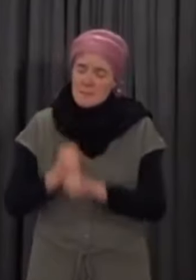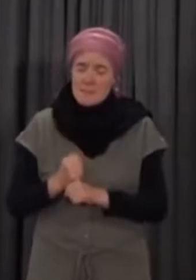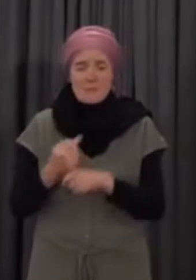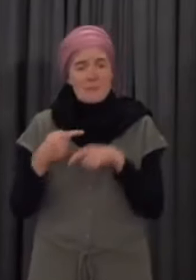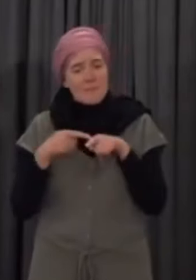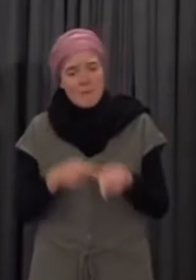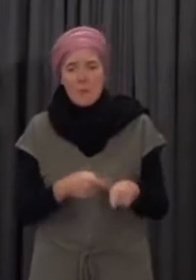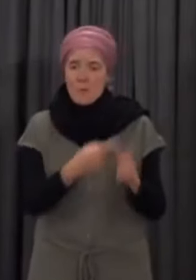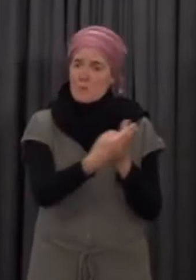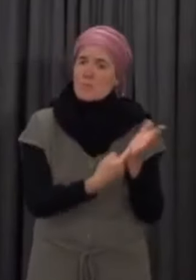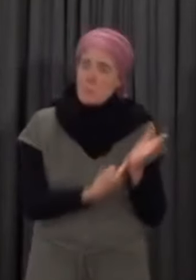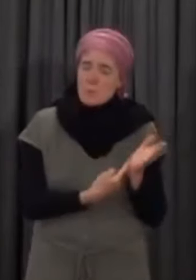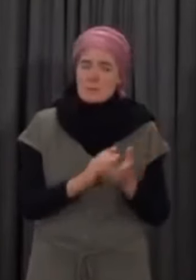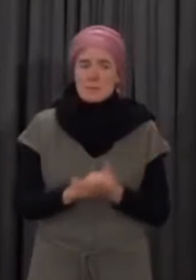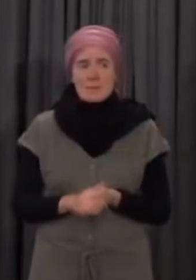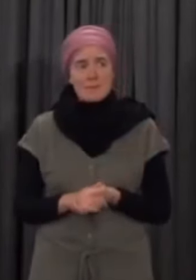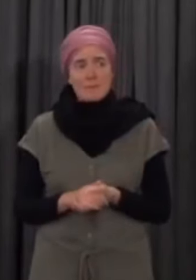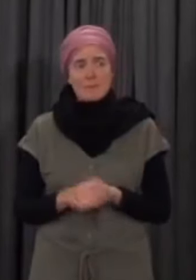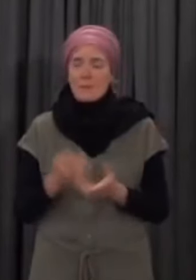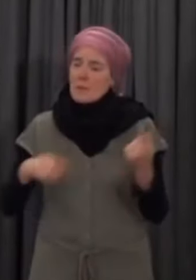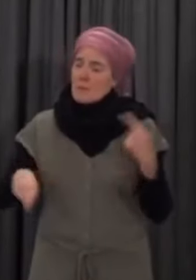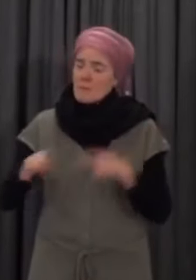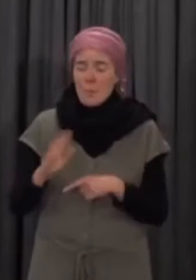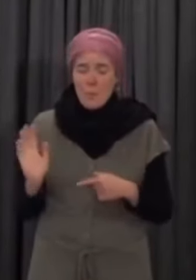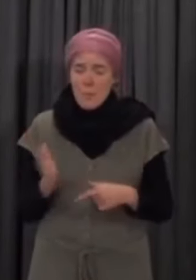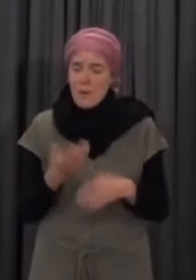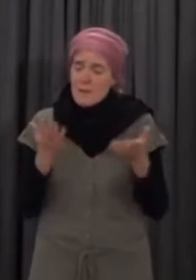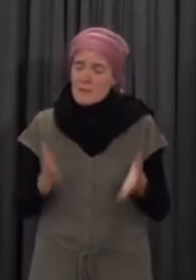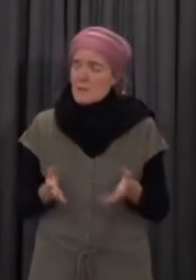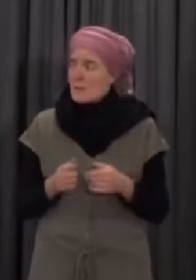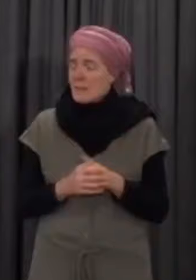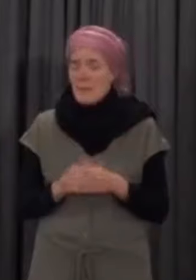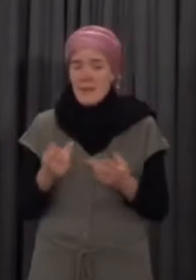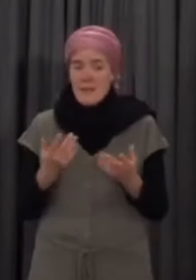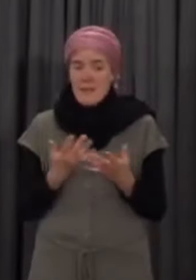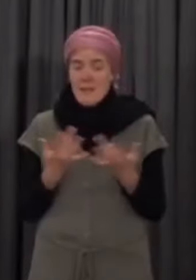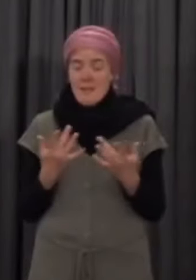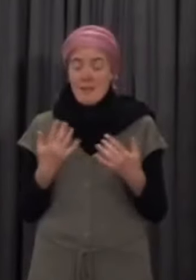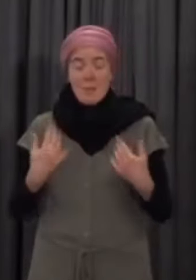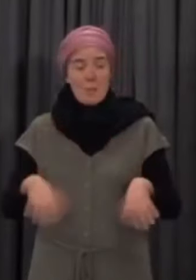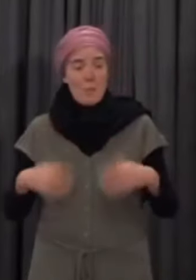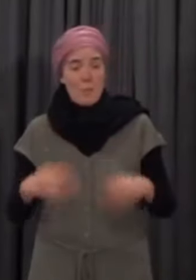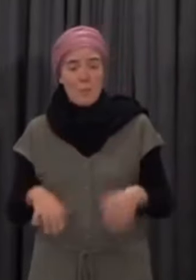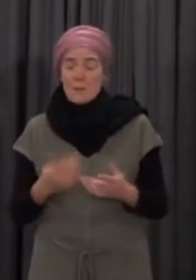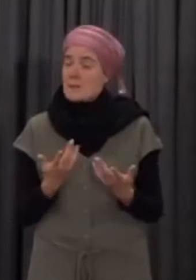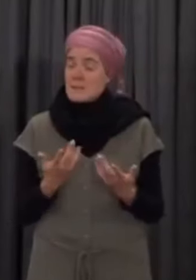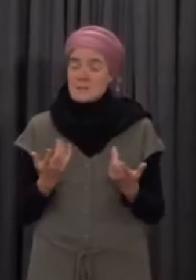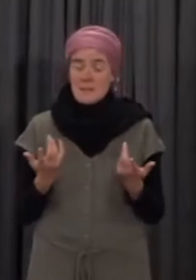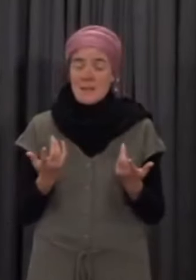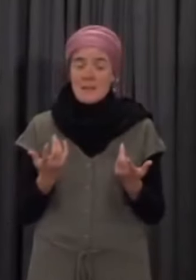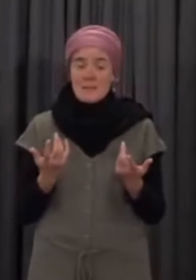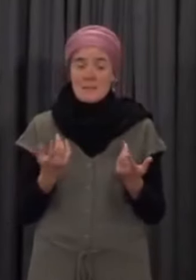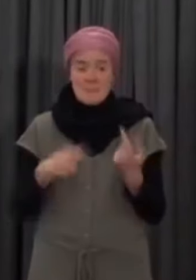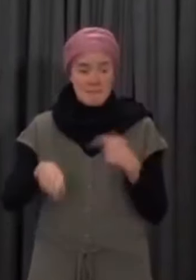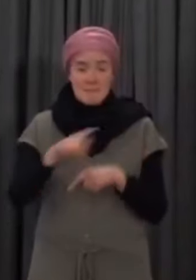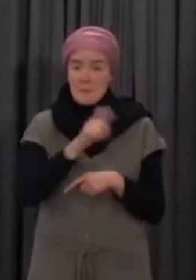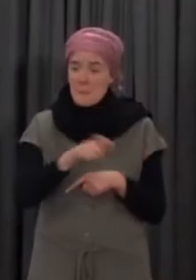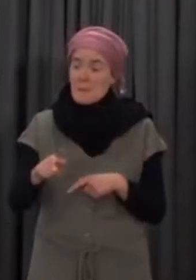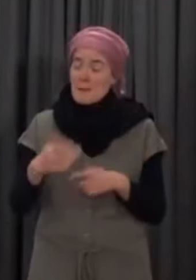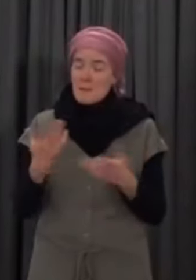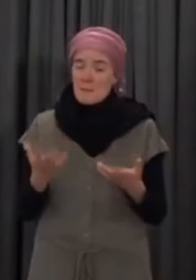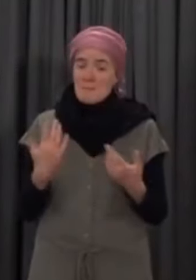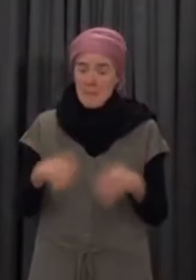all had to live under. I mean, if there's anything remarkable, it's about how willing people have been to abide